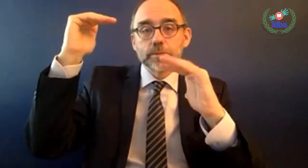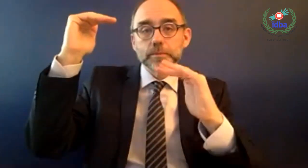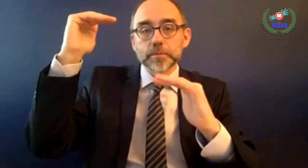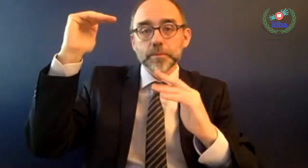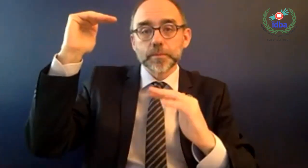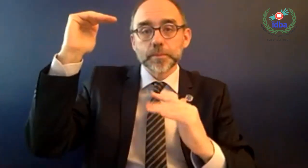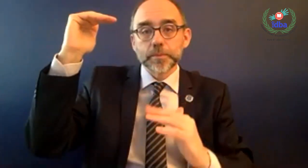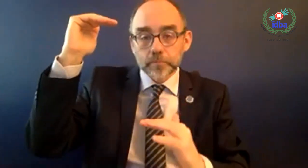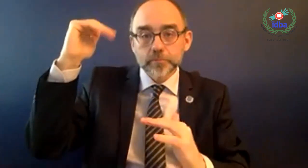sign language